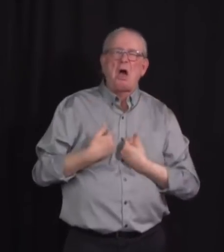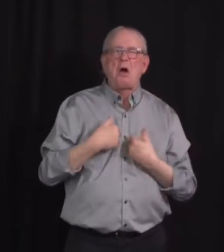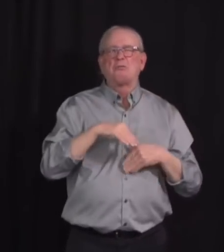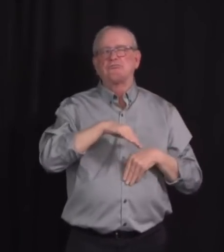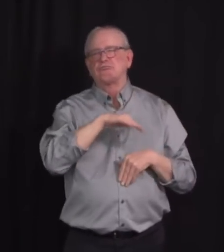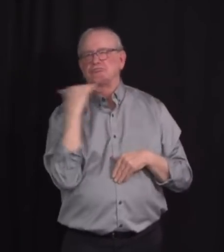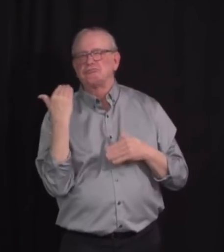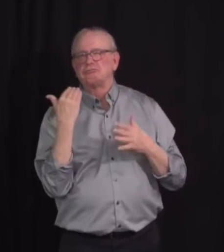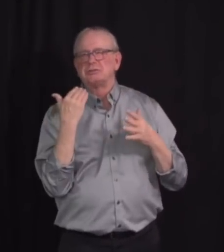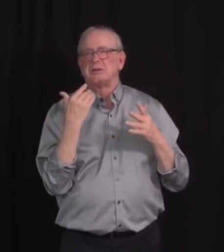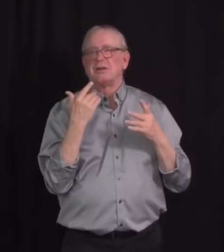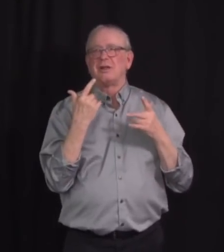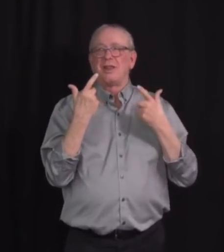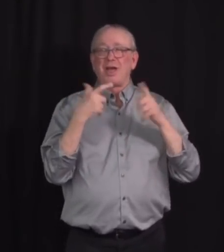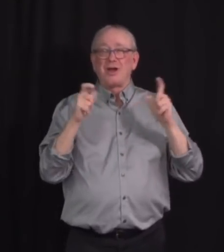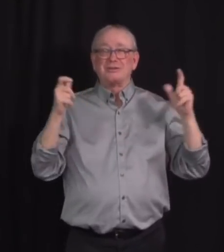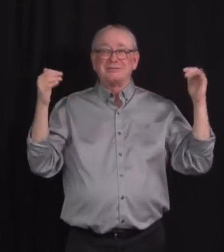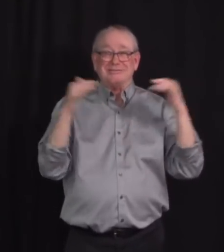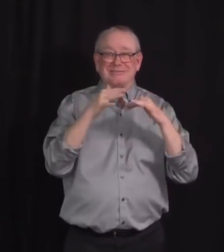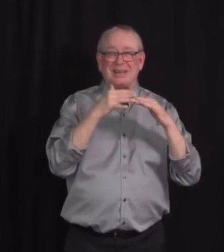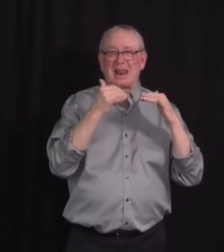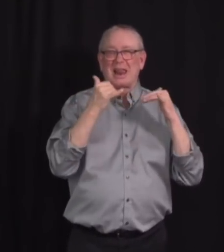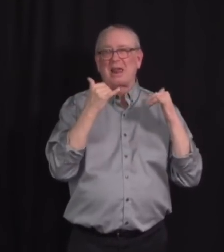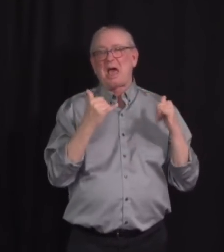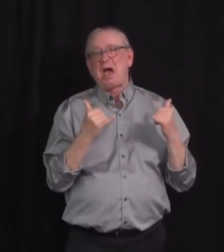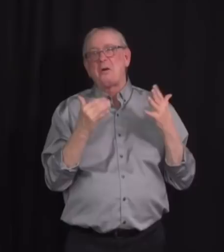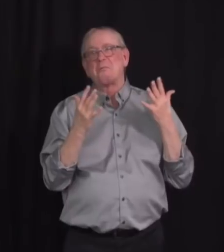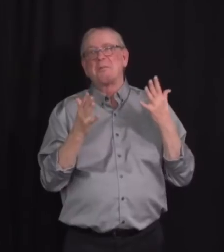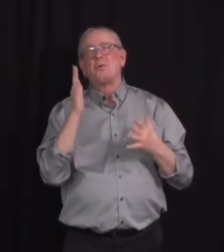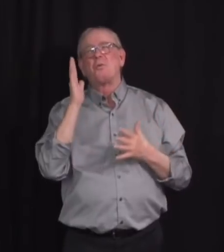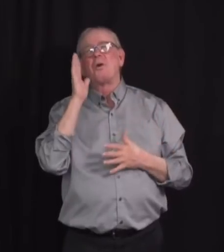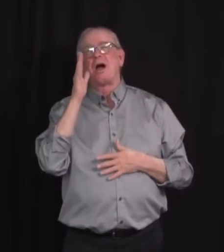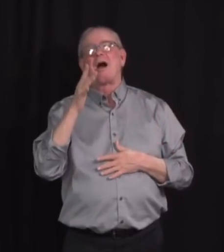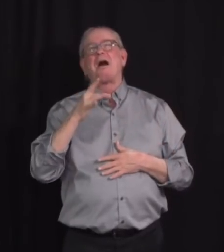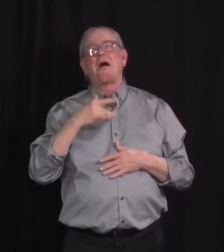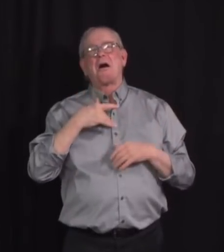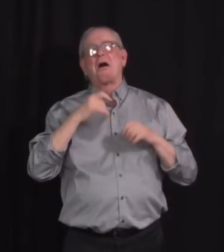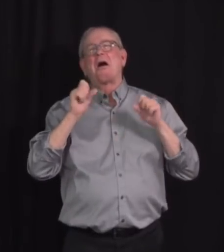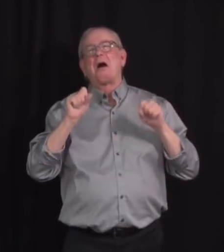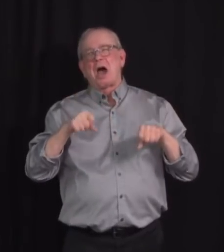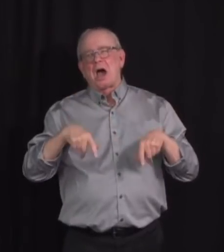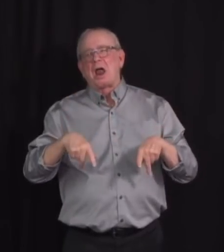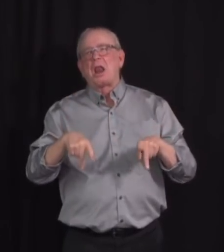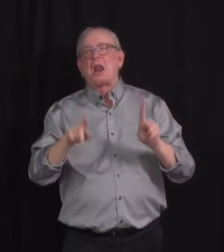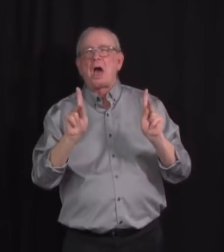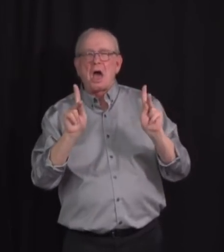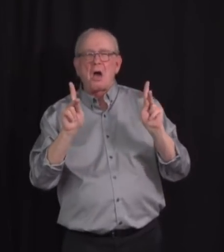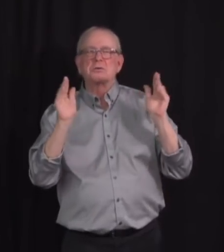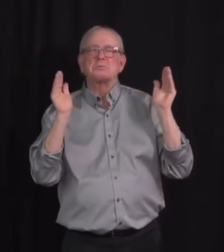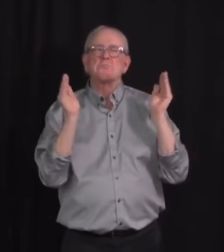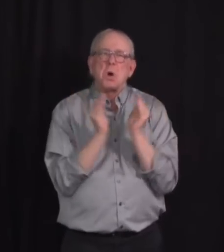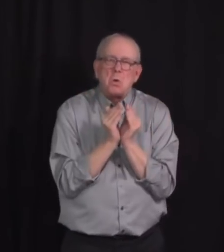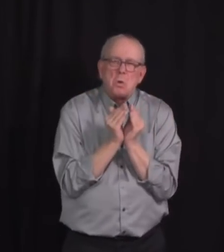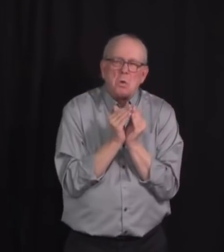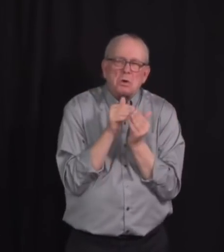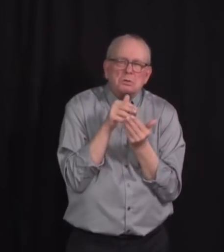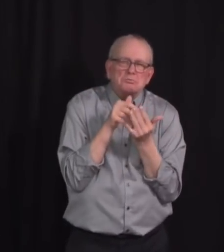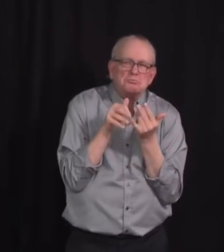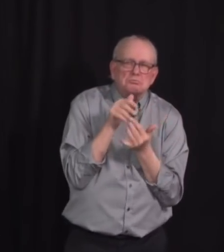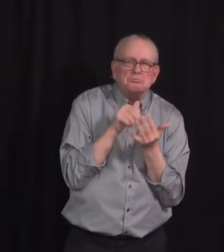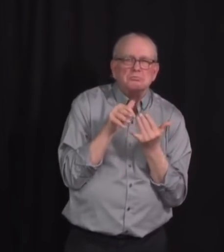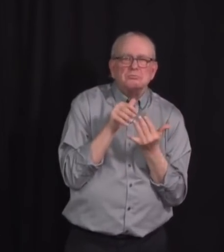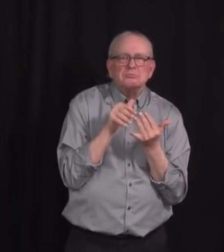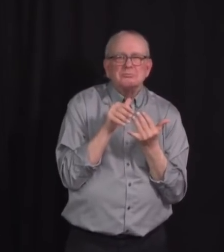reconsider and scale those back. So again, it's about trying to do our best as we're considering